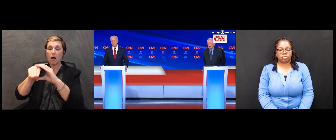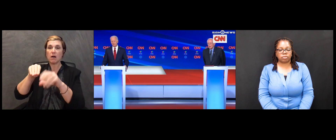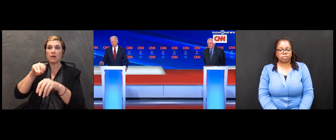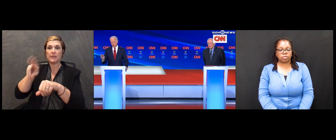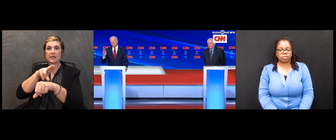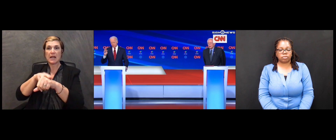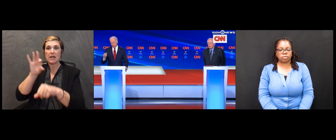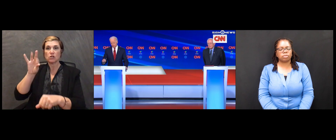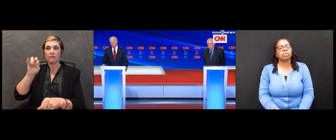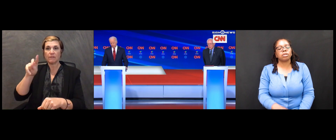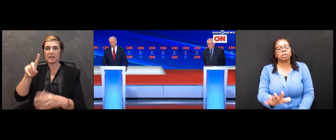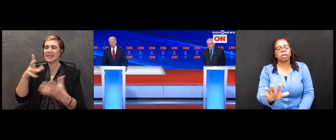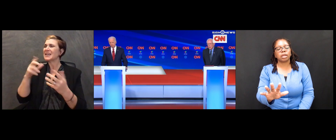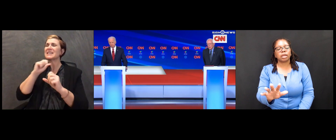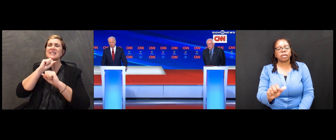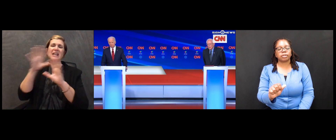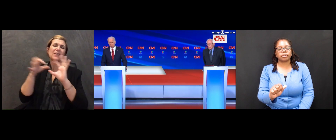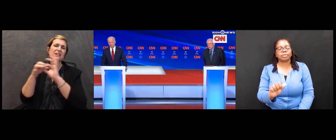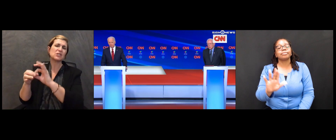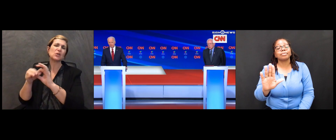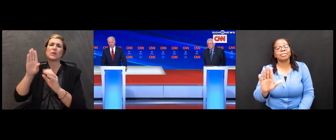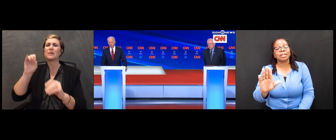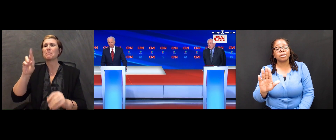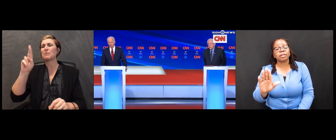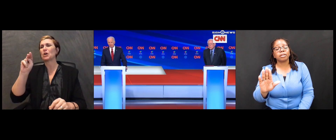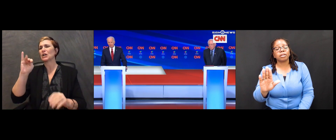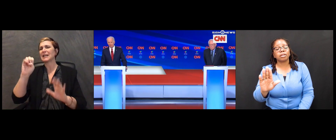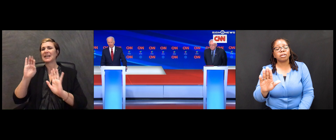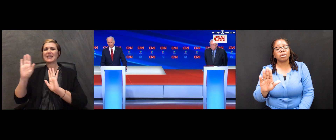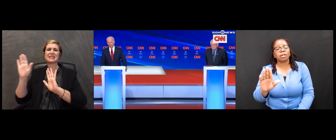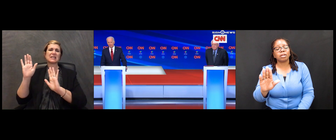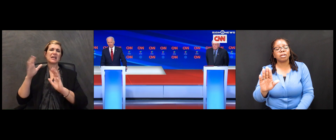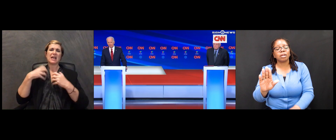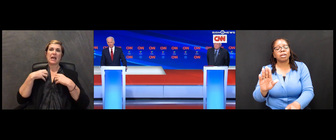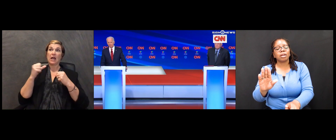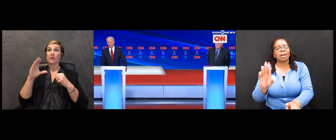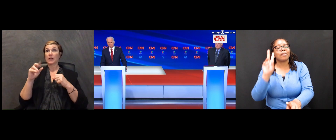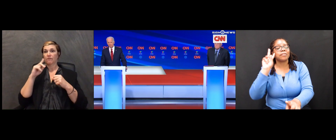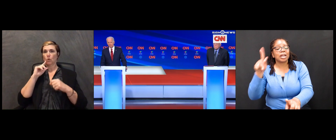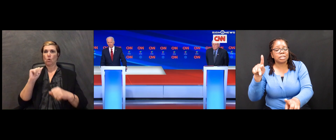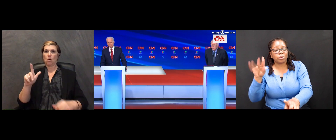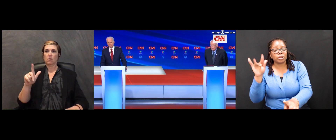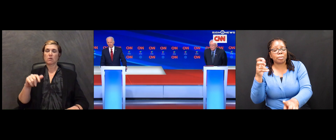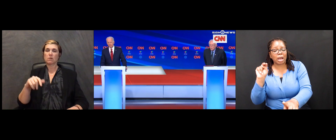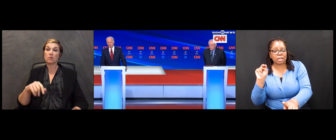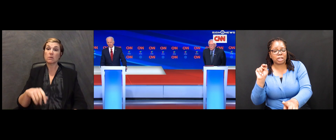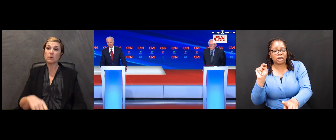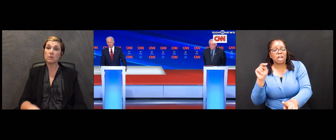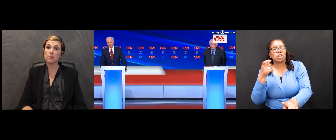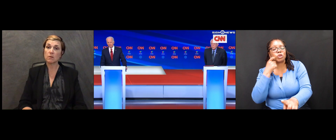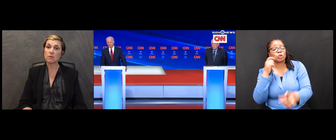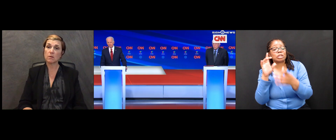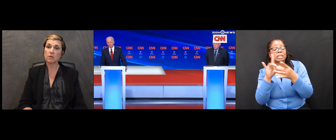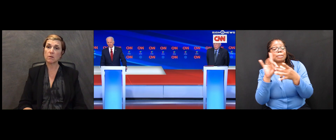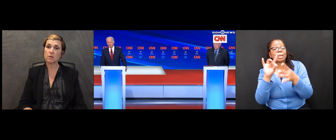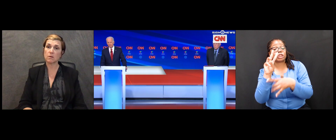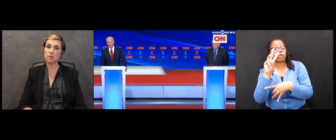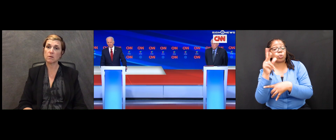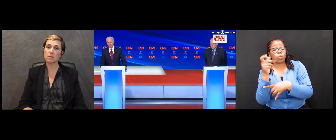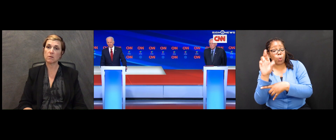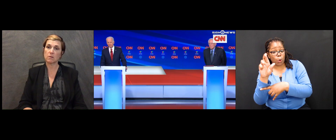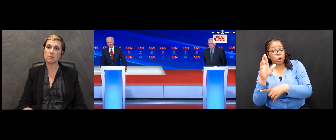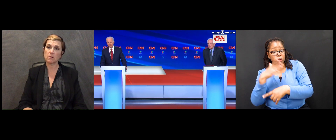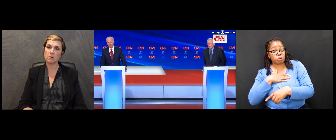the way, Vice President Biden, thank you. The Vice President just mentioned war. Would you deploy the